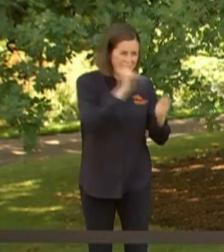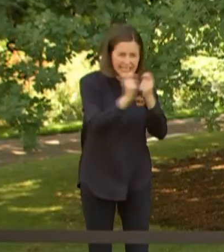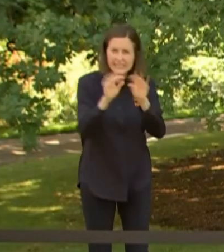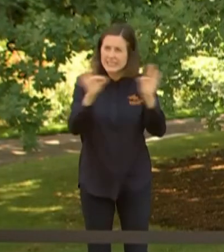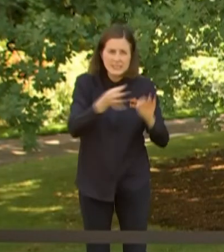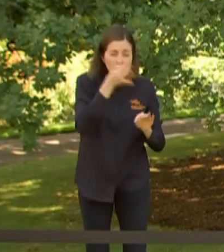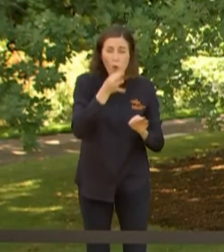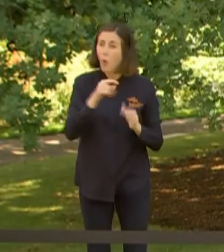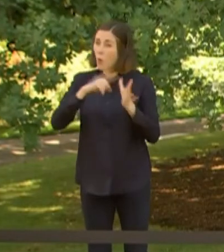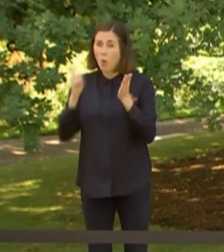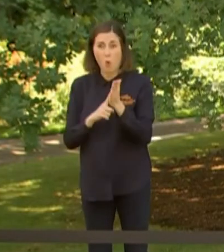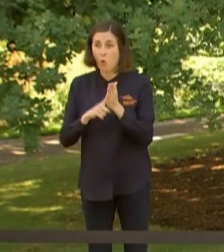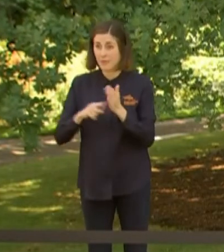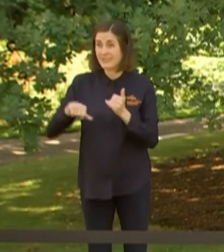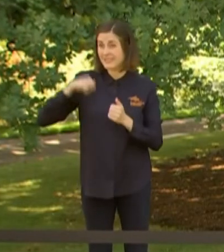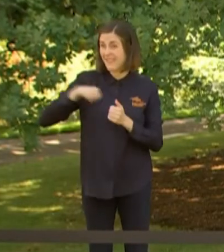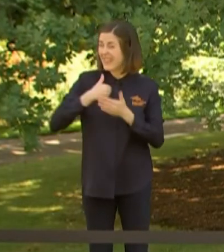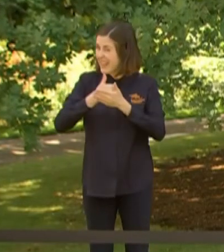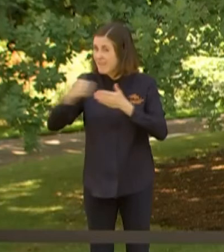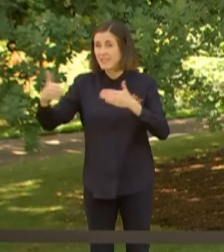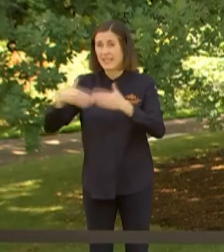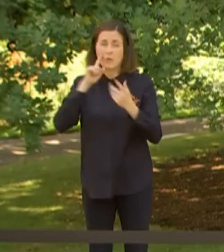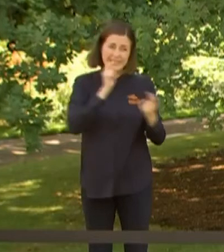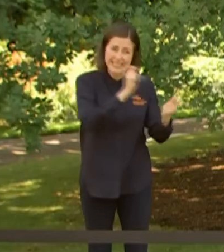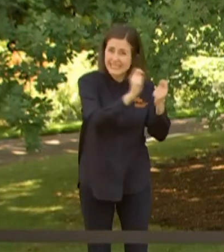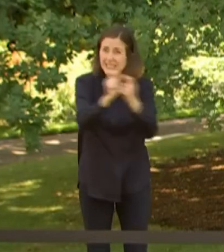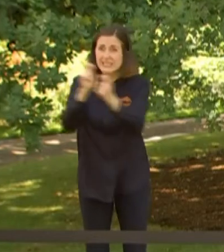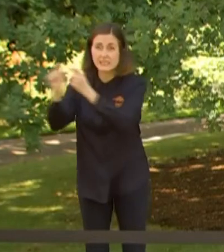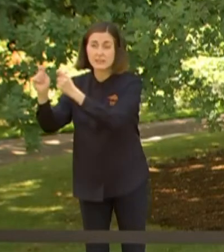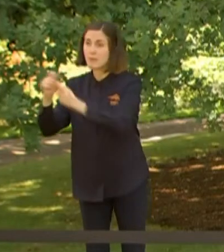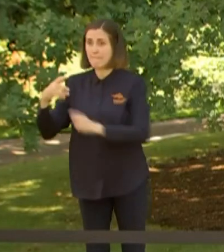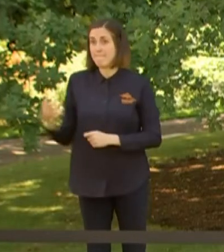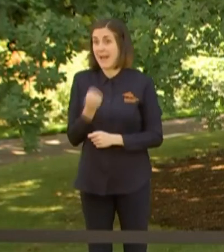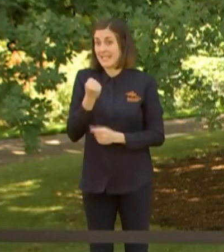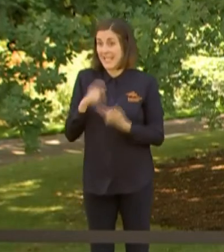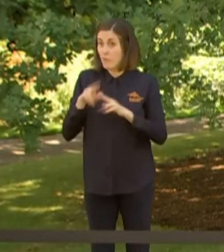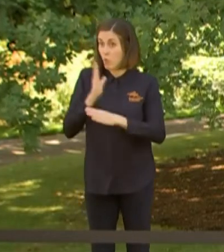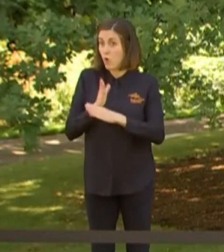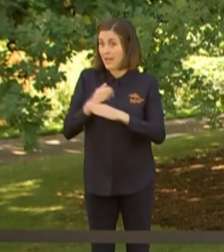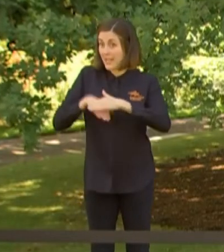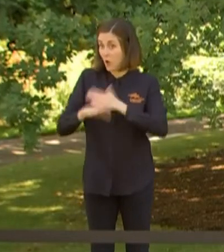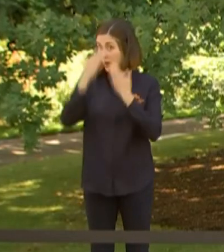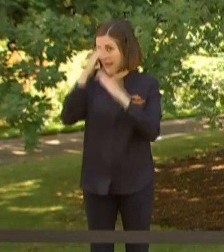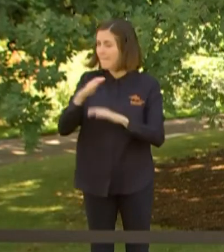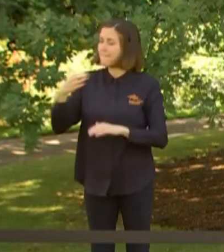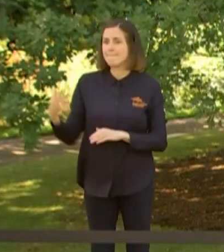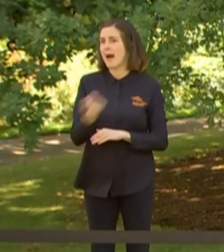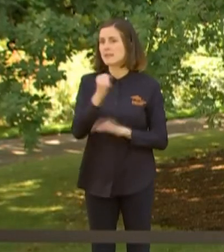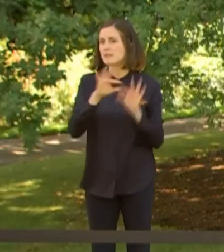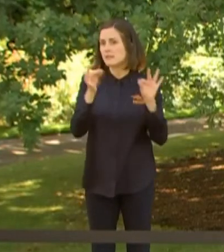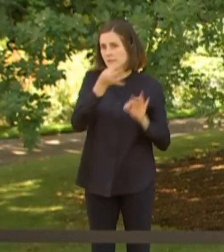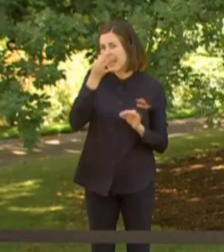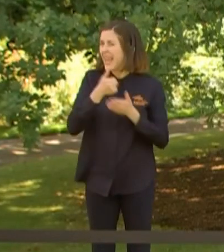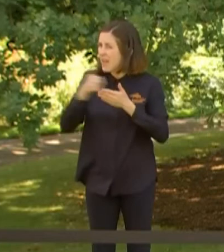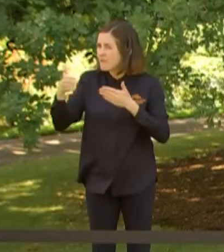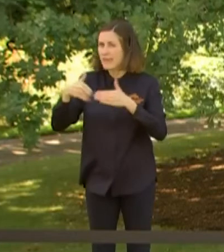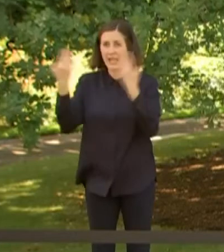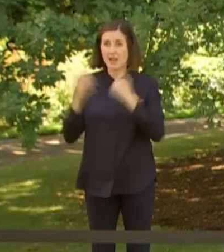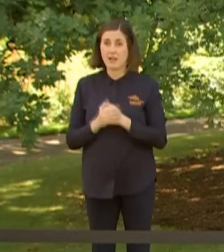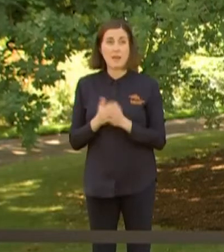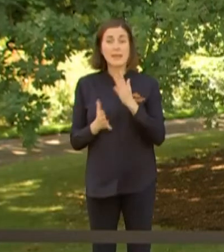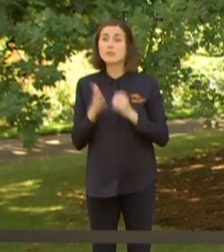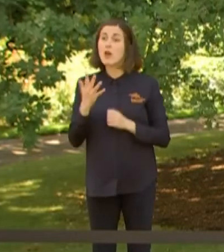will be a mandatory requirement of the program for anyone working in the program. That will be, over a 5-day working